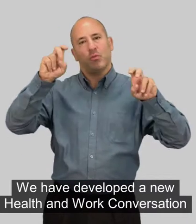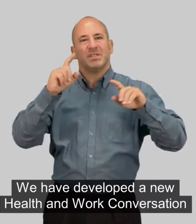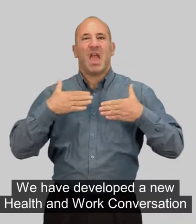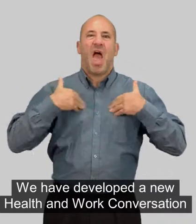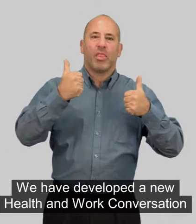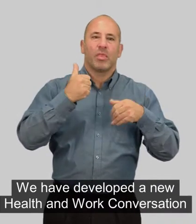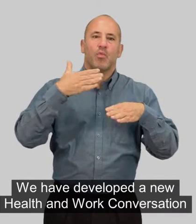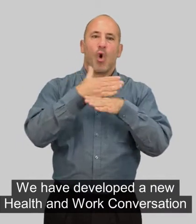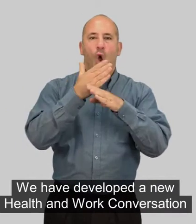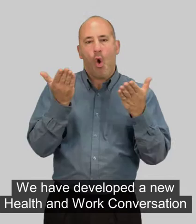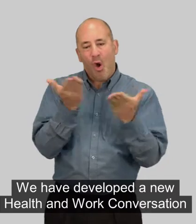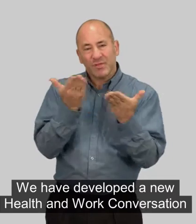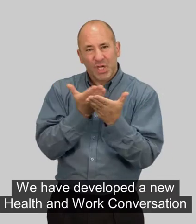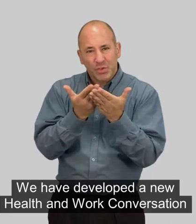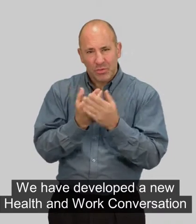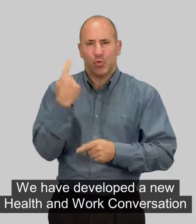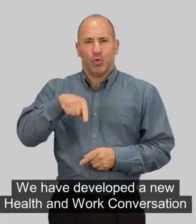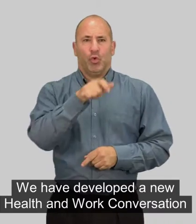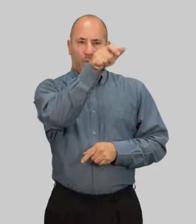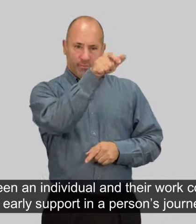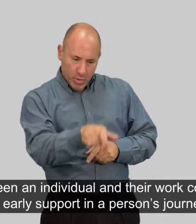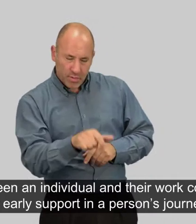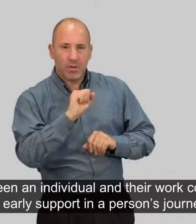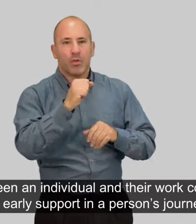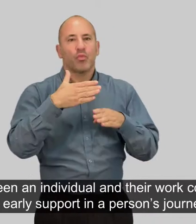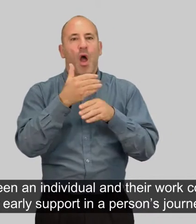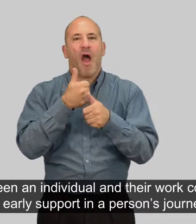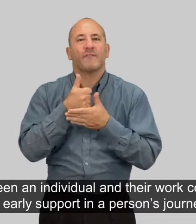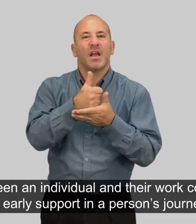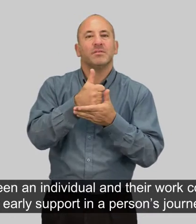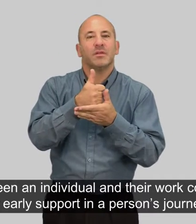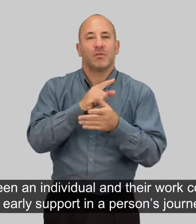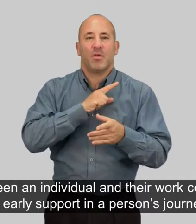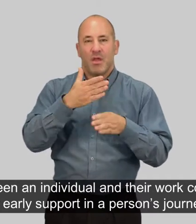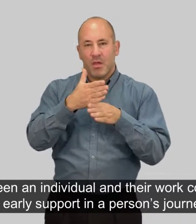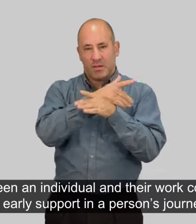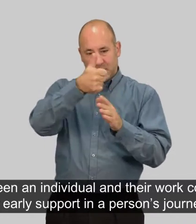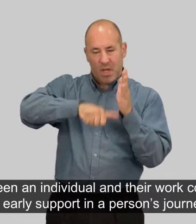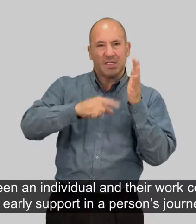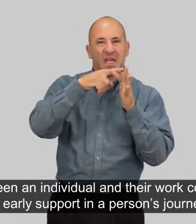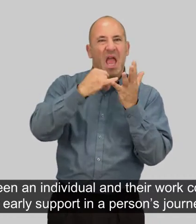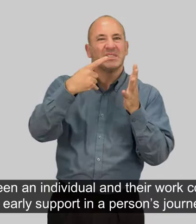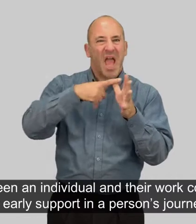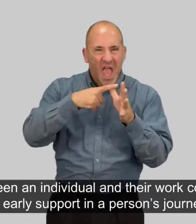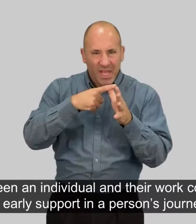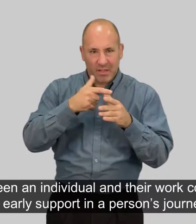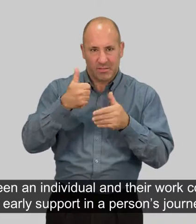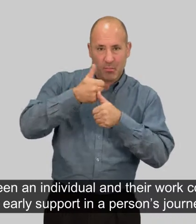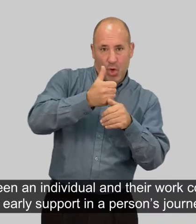We have developed a new health and work conversation between an individual and their work coach for early support in a person's journey